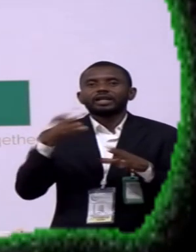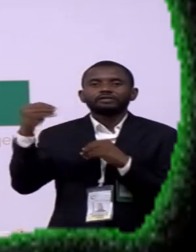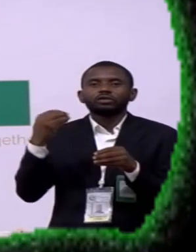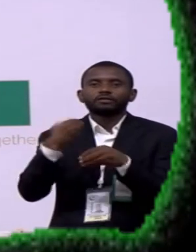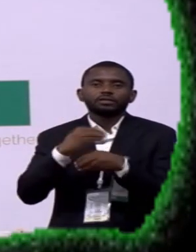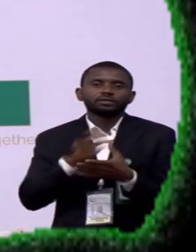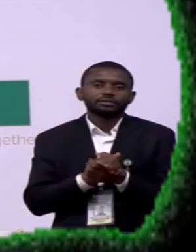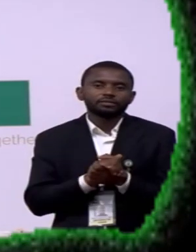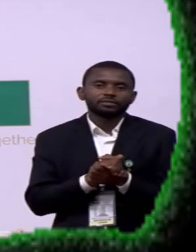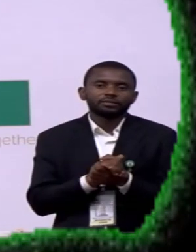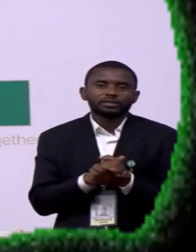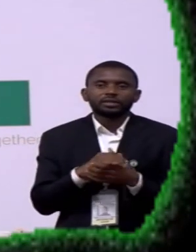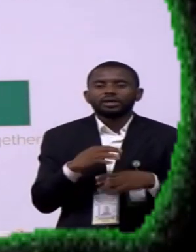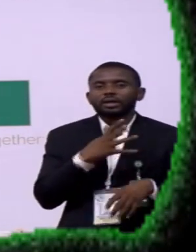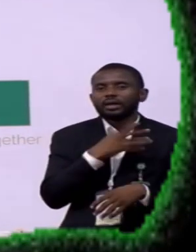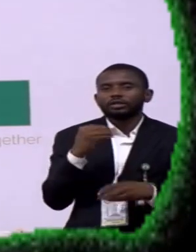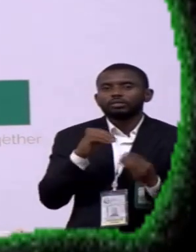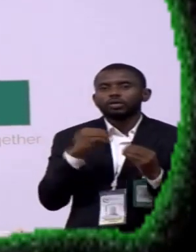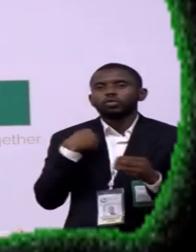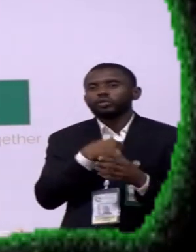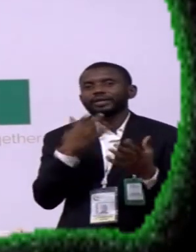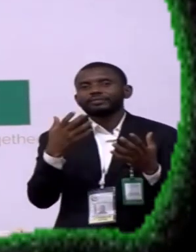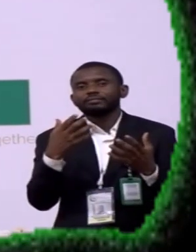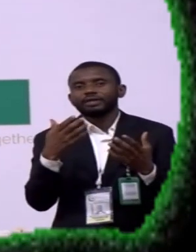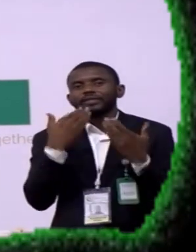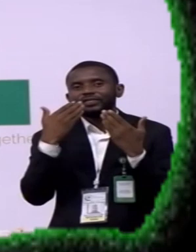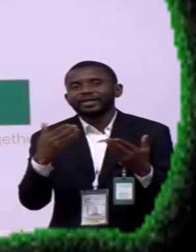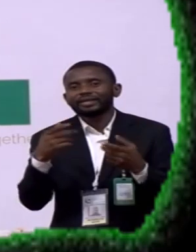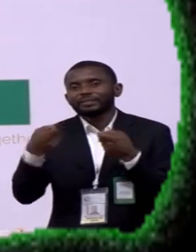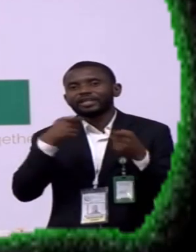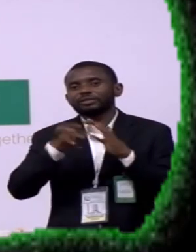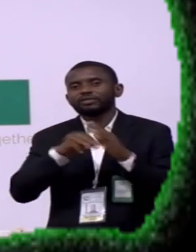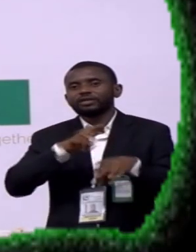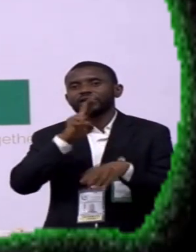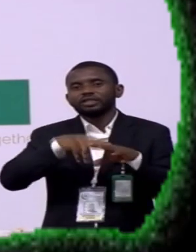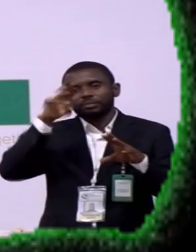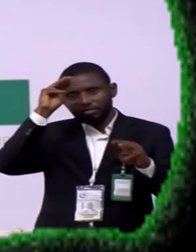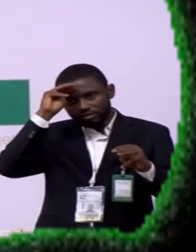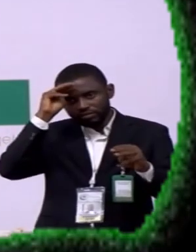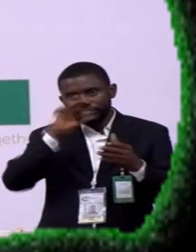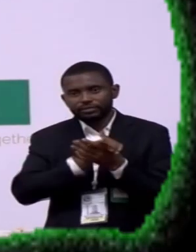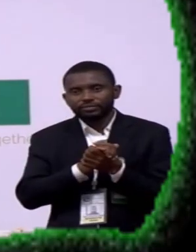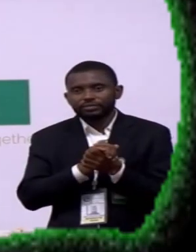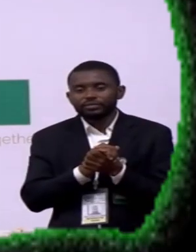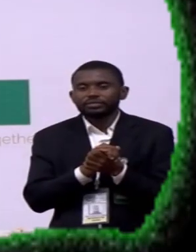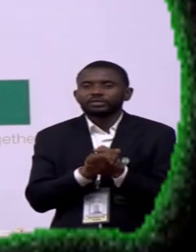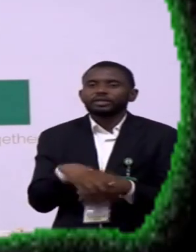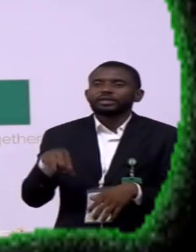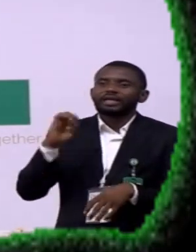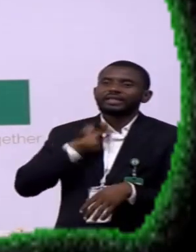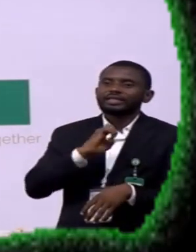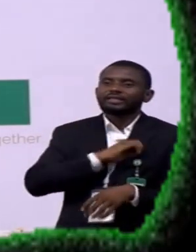extension, to thank the management of the National Mosque, the Murshid, and the Executive